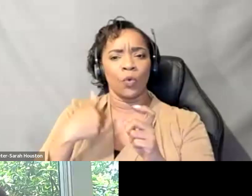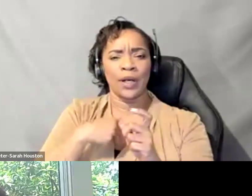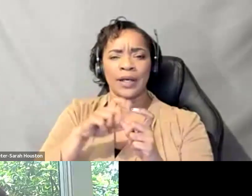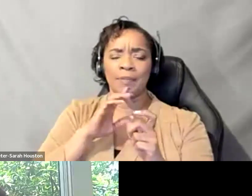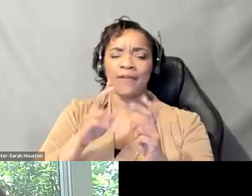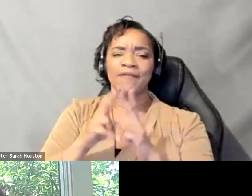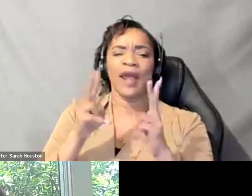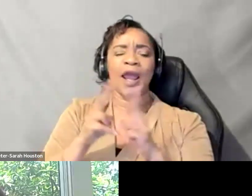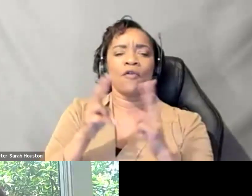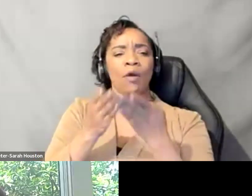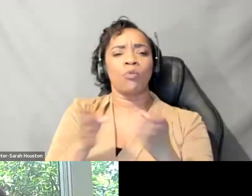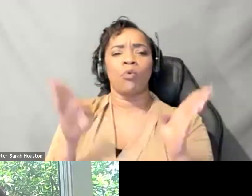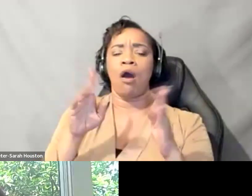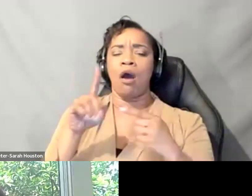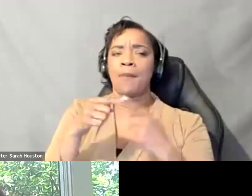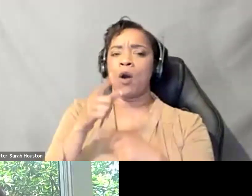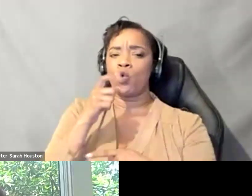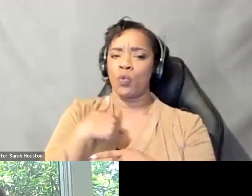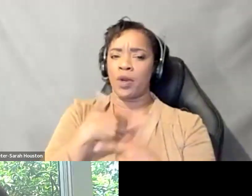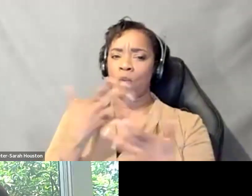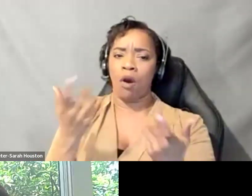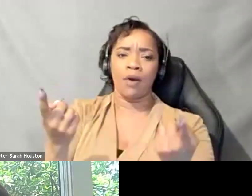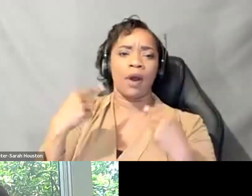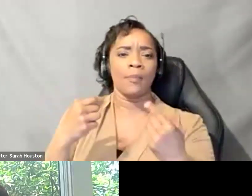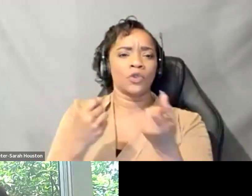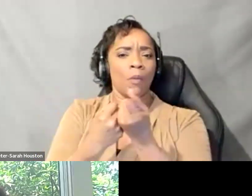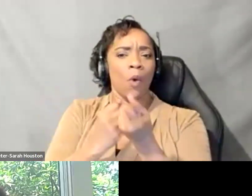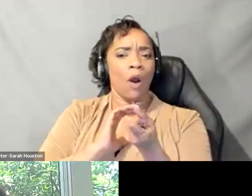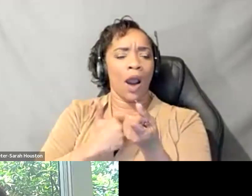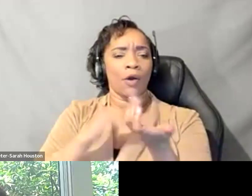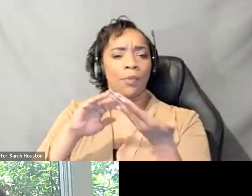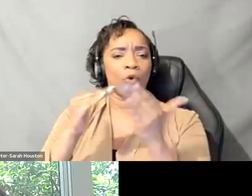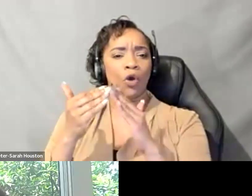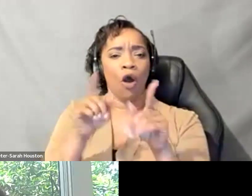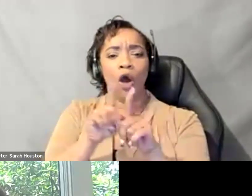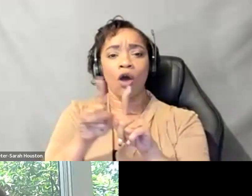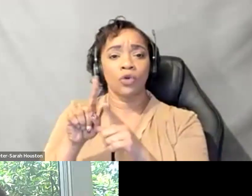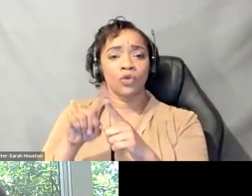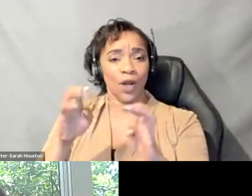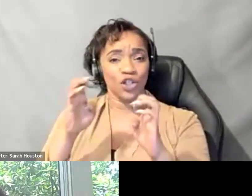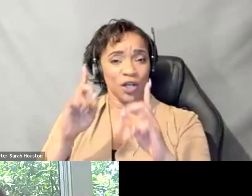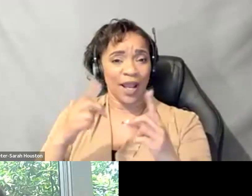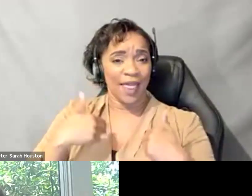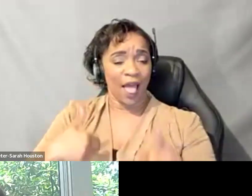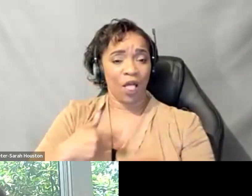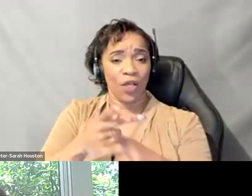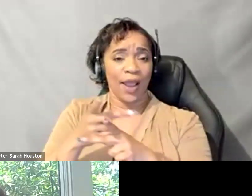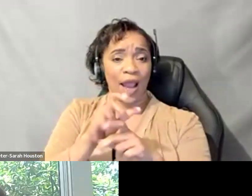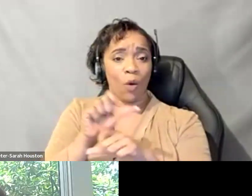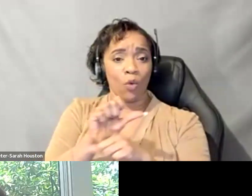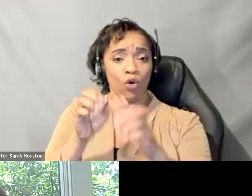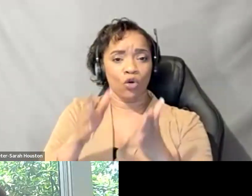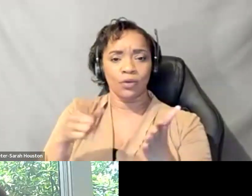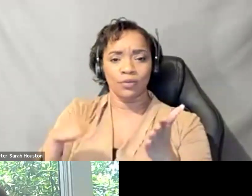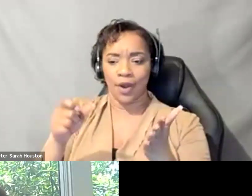be supporting our community going forward. And of course, also educating healthcare workers so that they understand